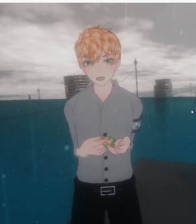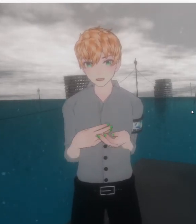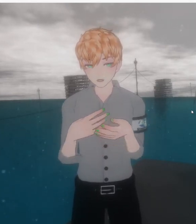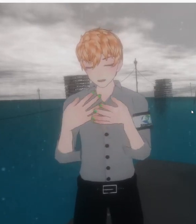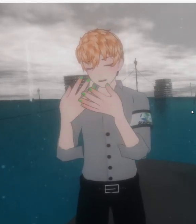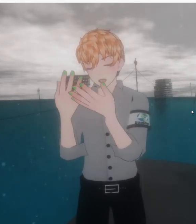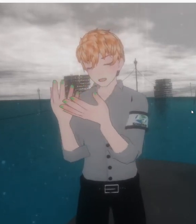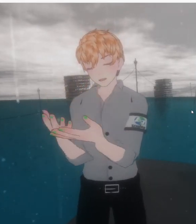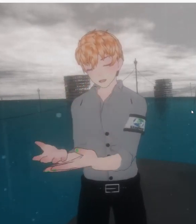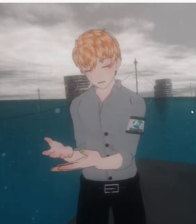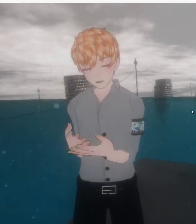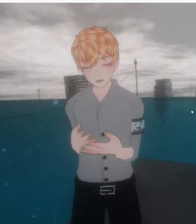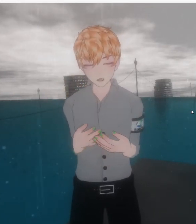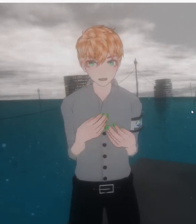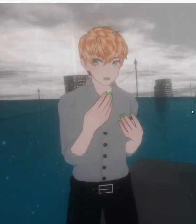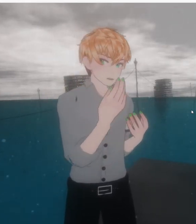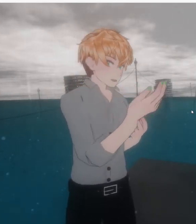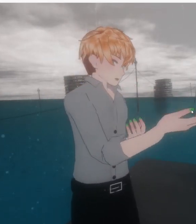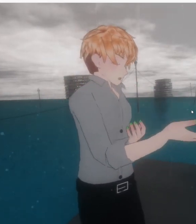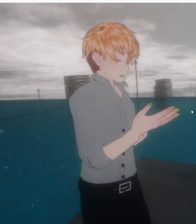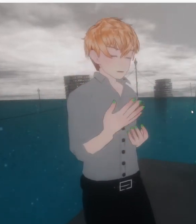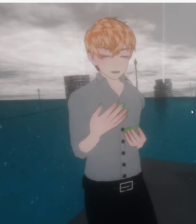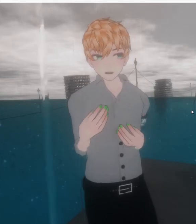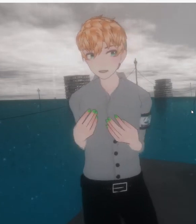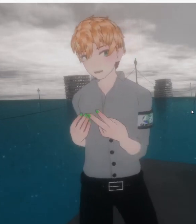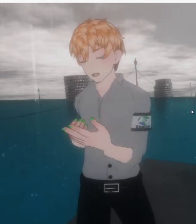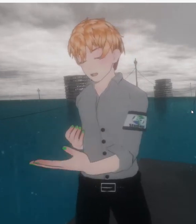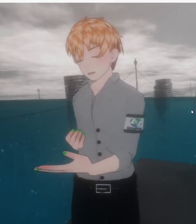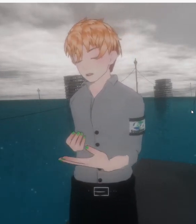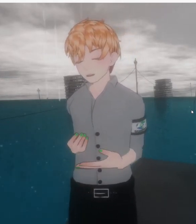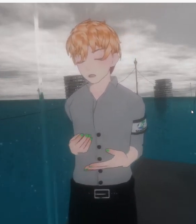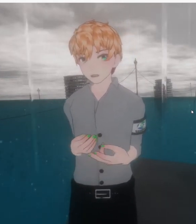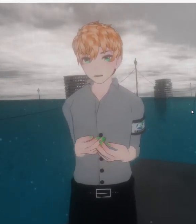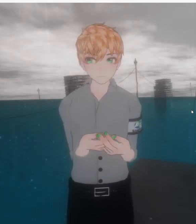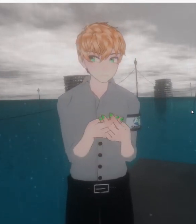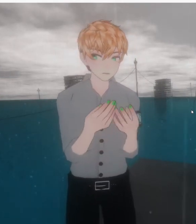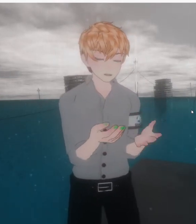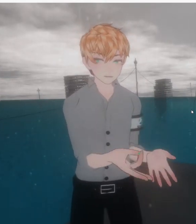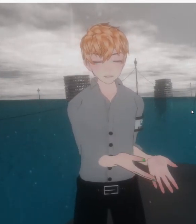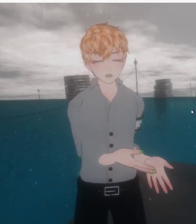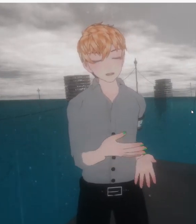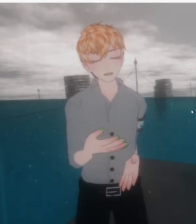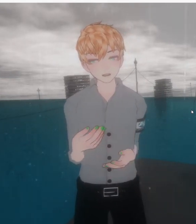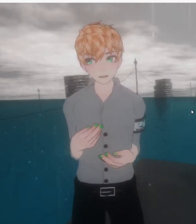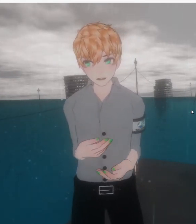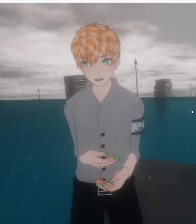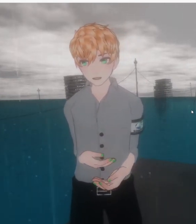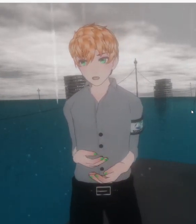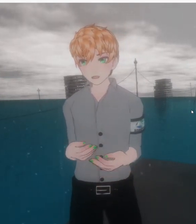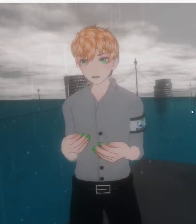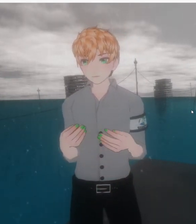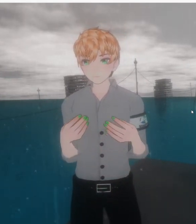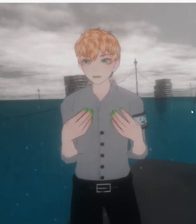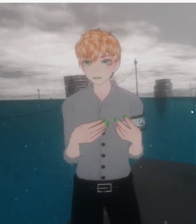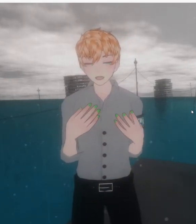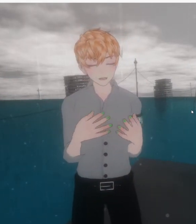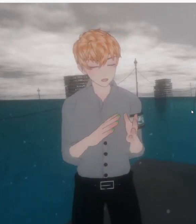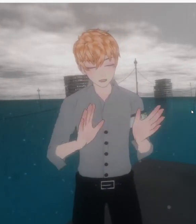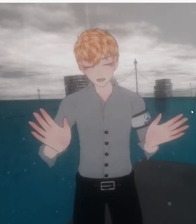I'm trying to build with like doing recordings, becoming more involved with social groups in VR, is I don't have any way to